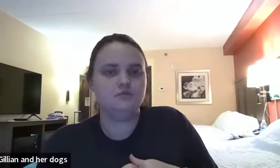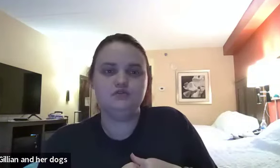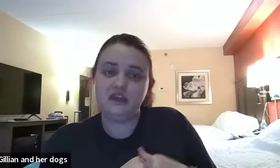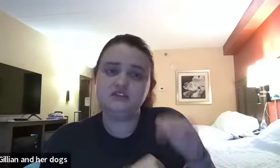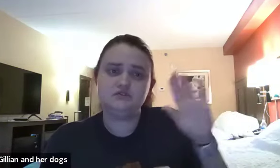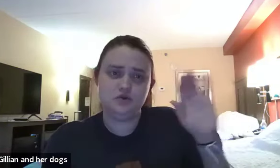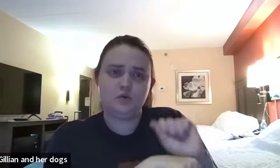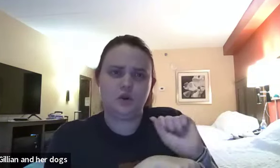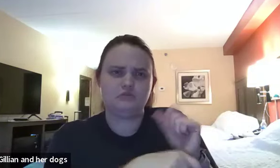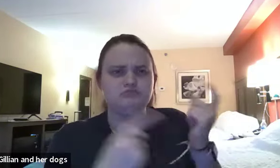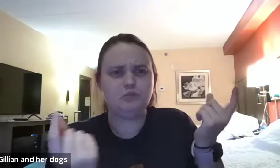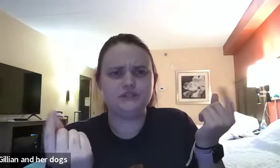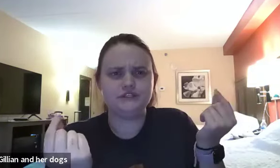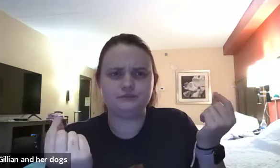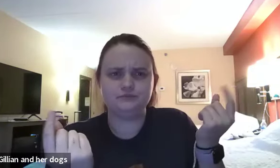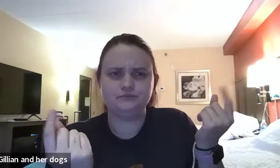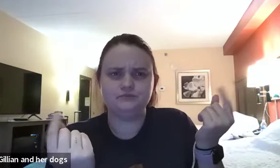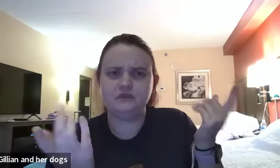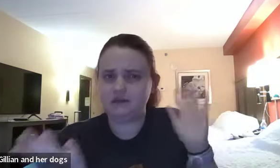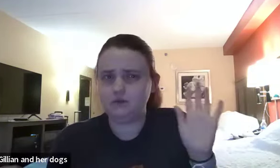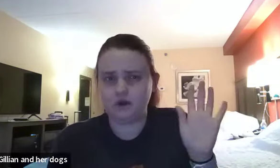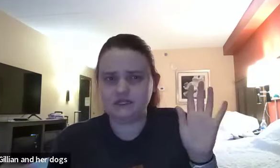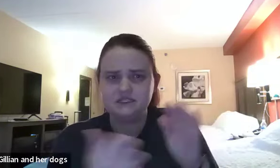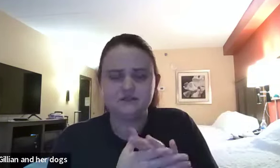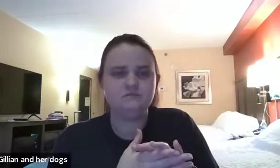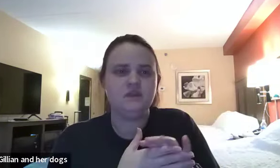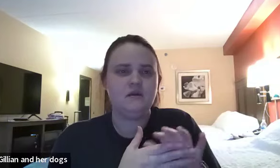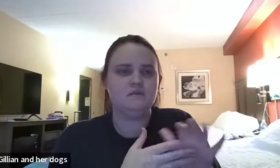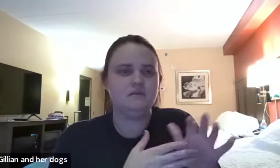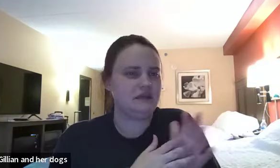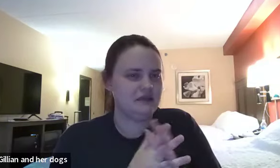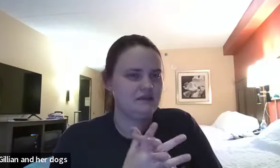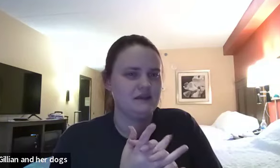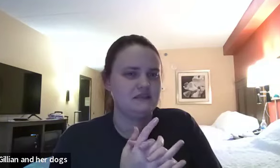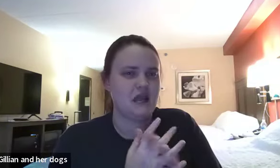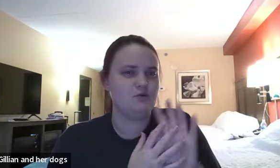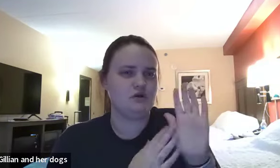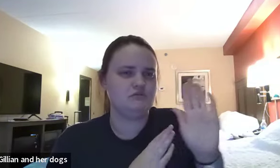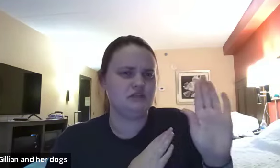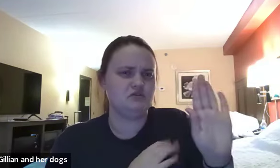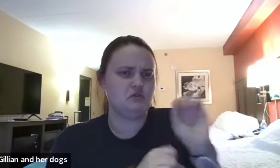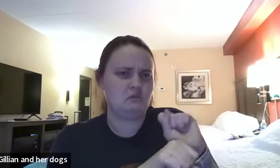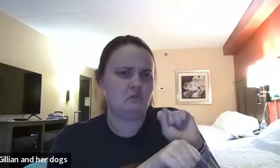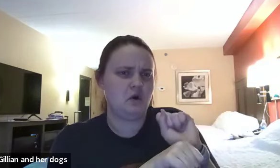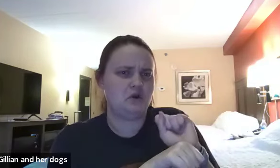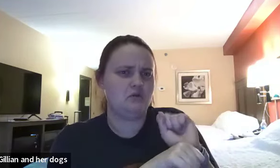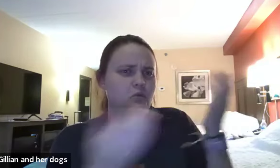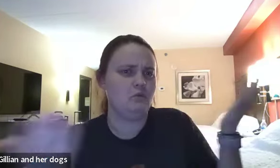You can do your work what do if you wanted to, but again, like I said, I would probably be like your work